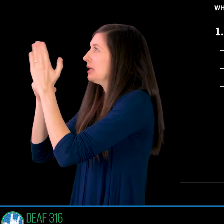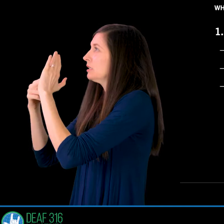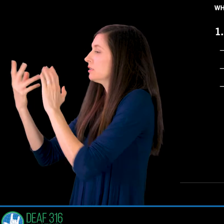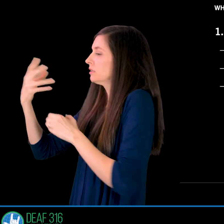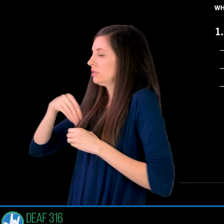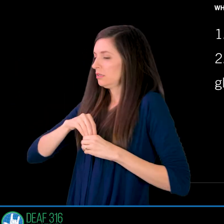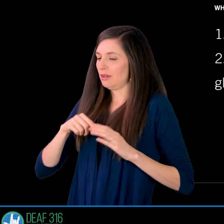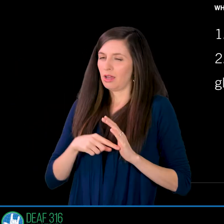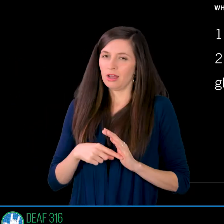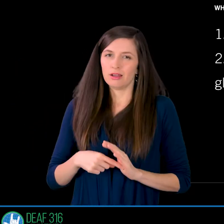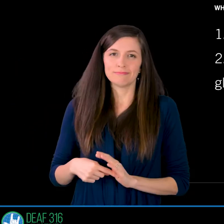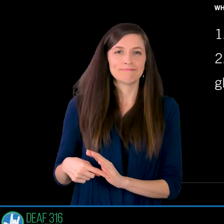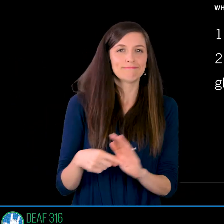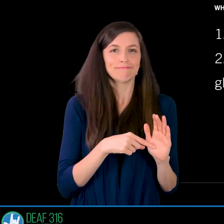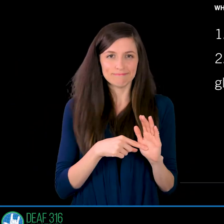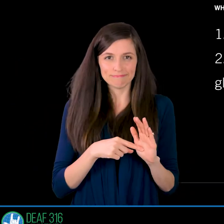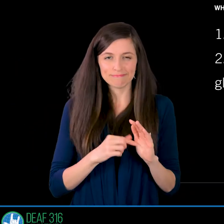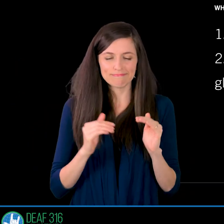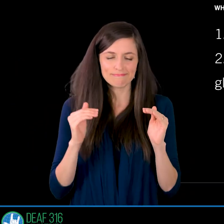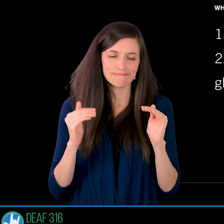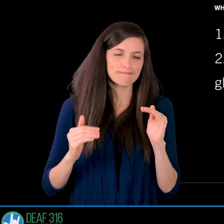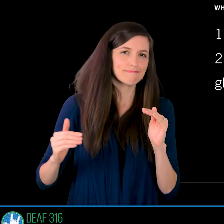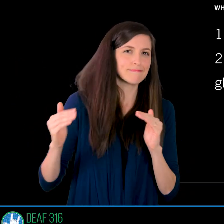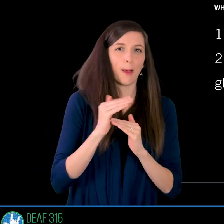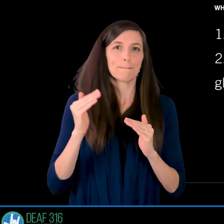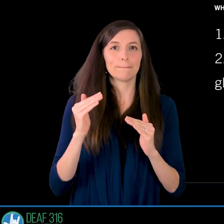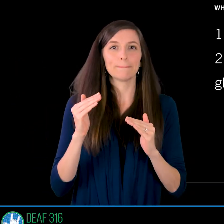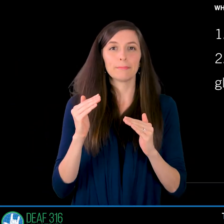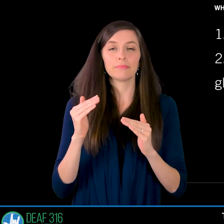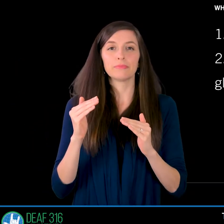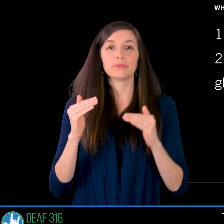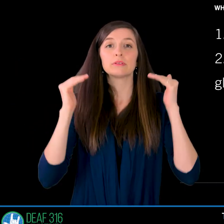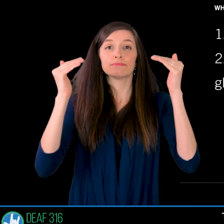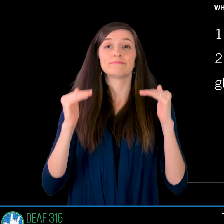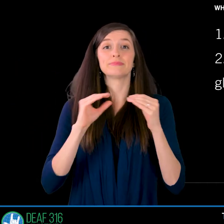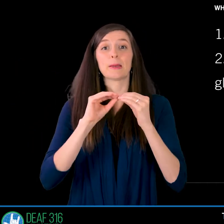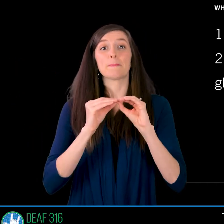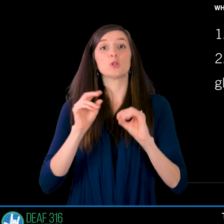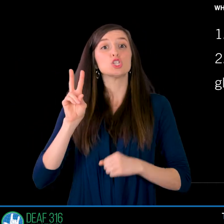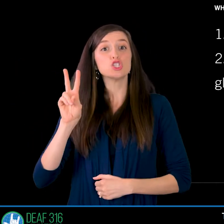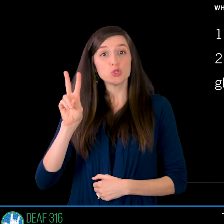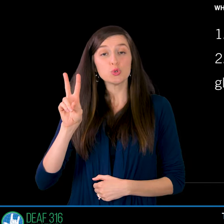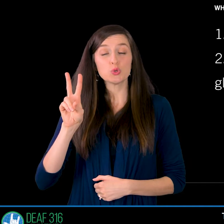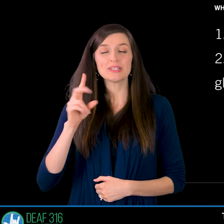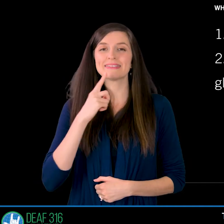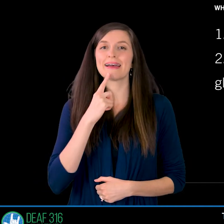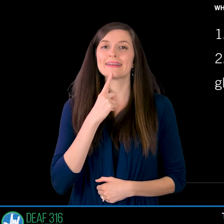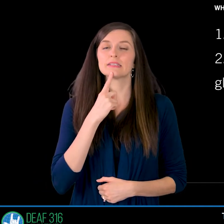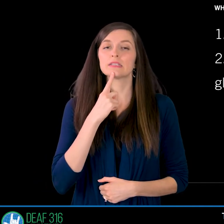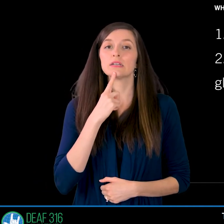truth number 1. Now, today, truth number 2. Therefore,